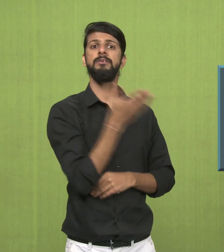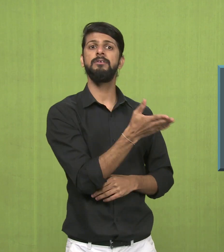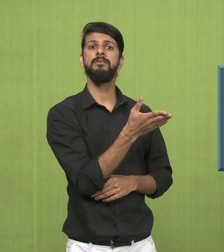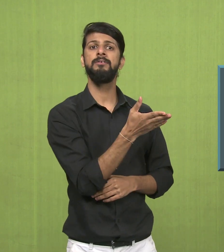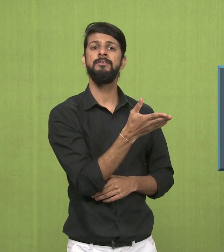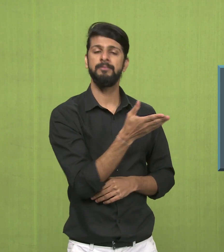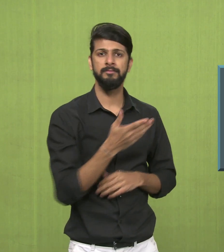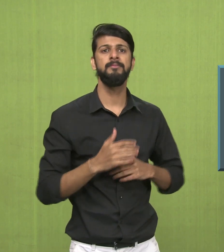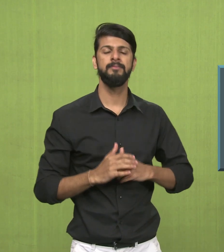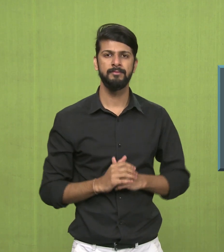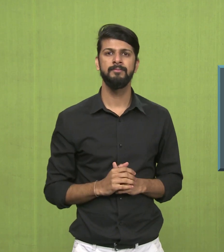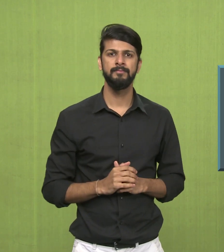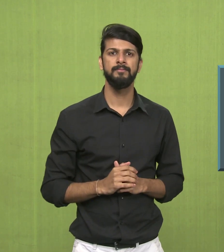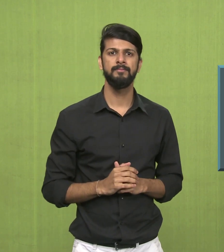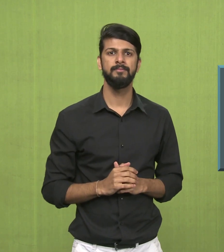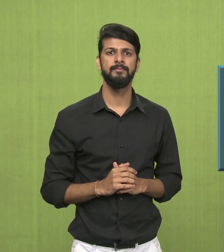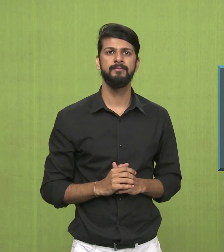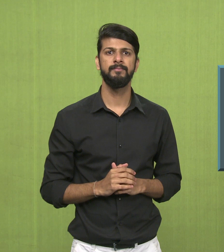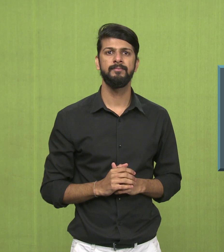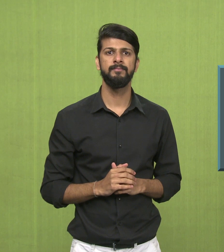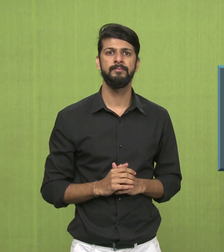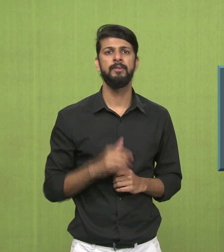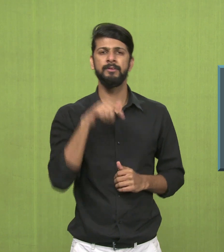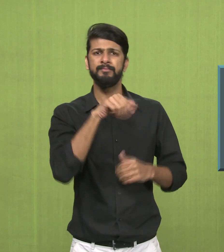and she became internationally renowned.